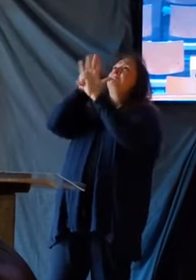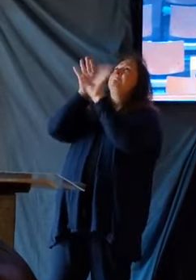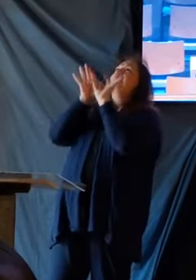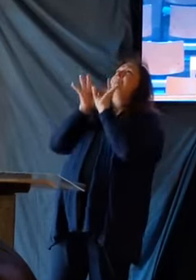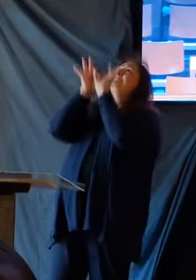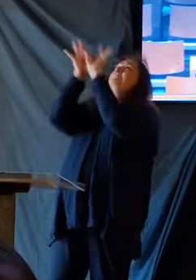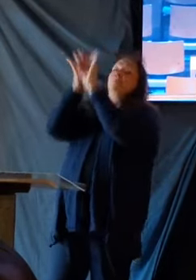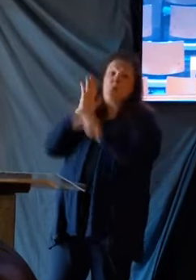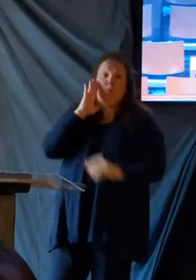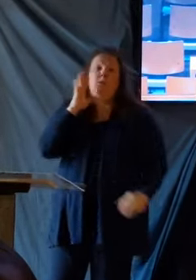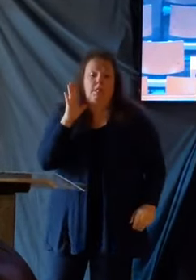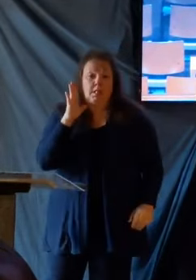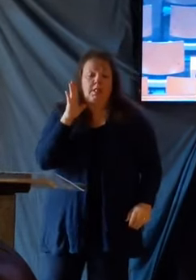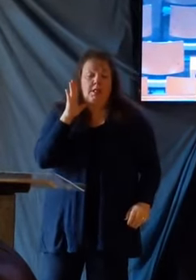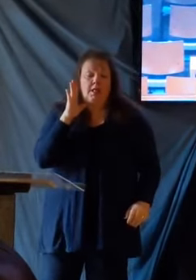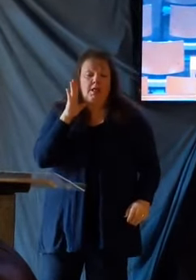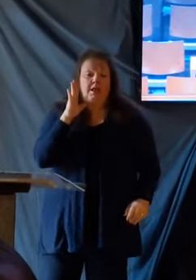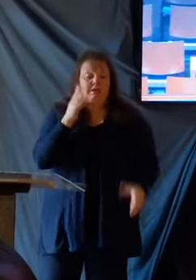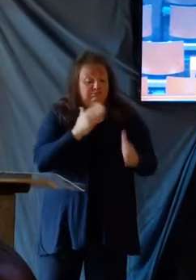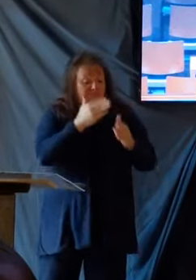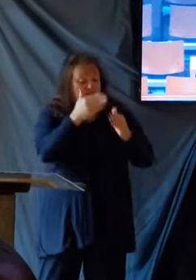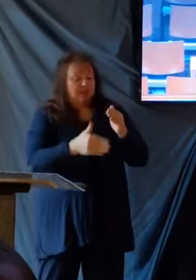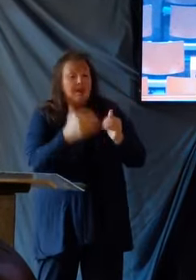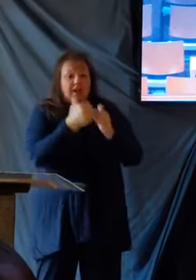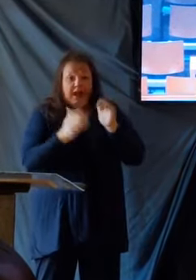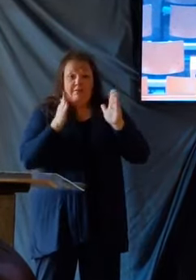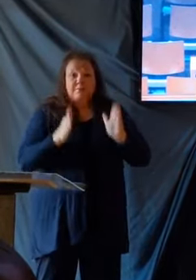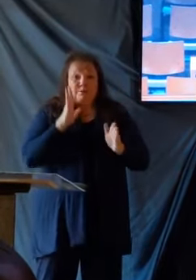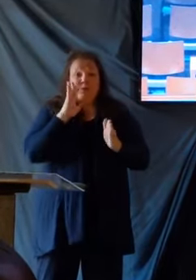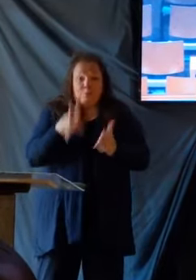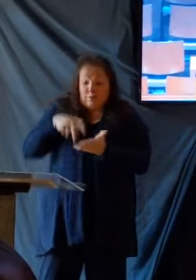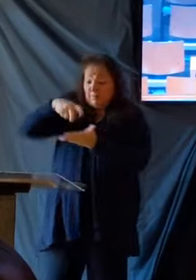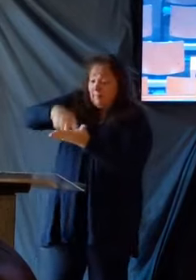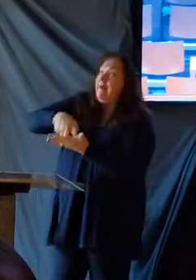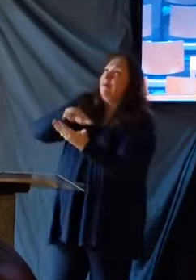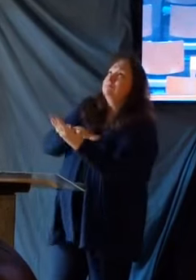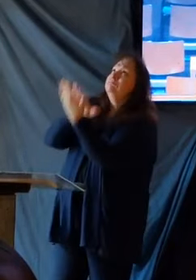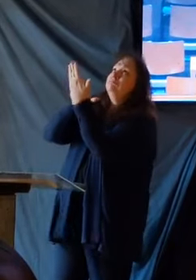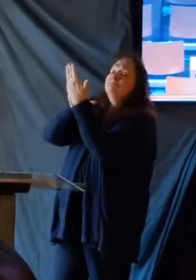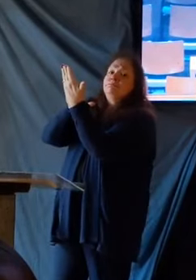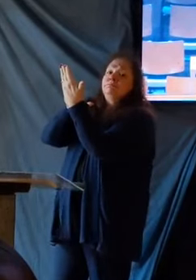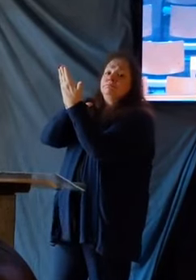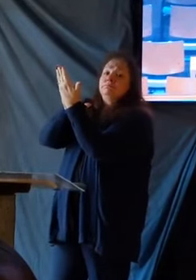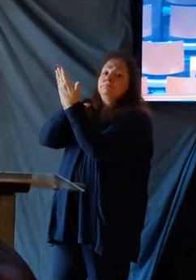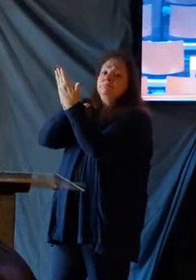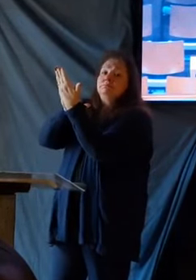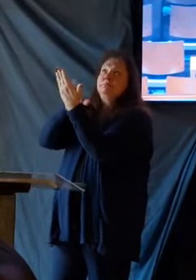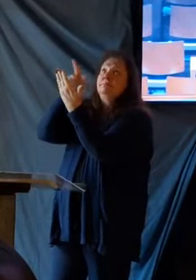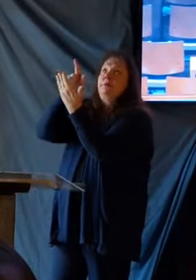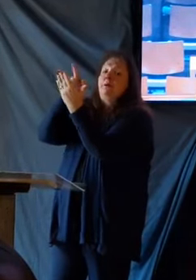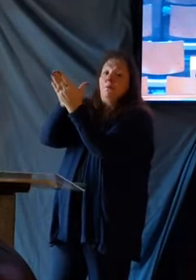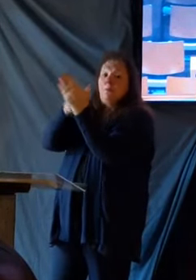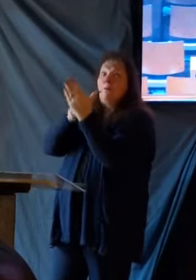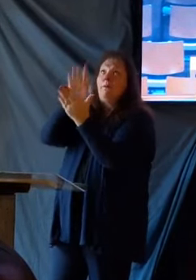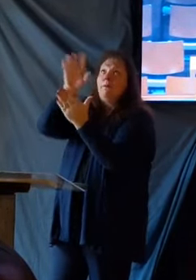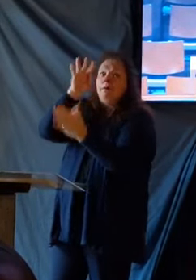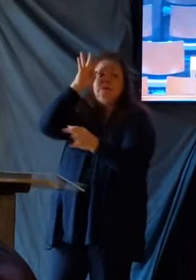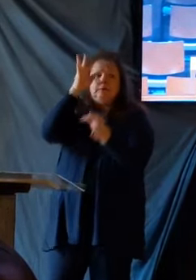allegiance. Ultimately, every knee will bow, but it will take the awesome judgments of